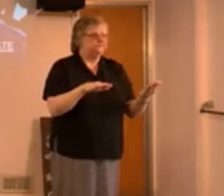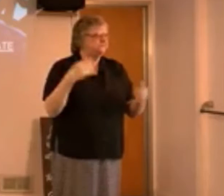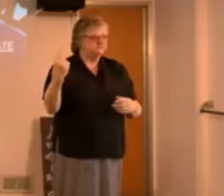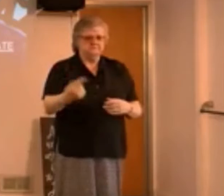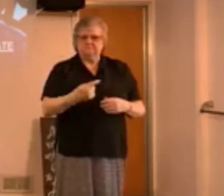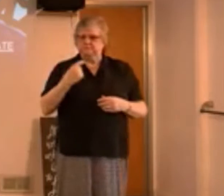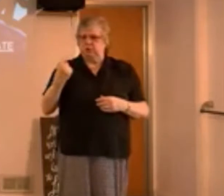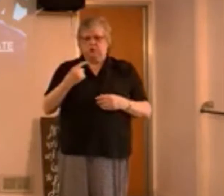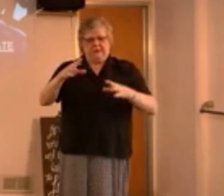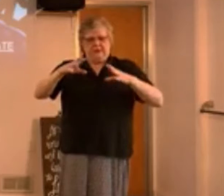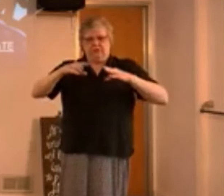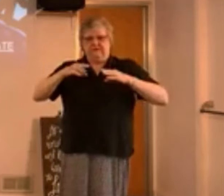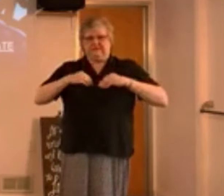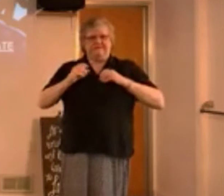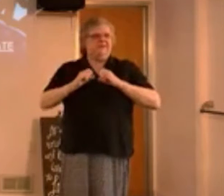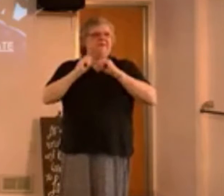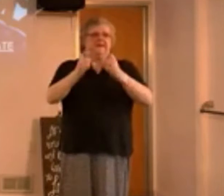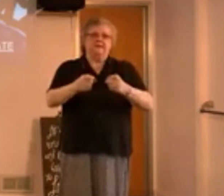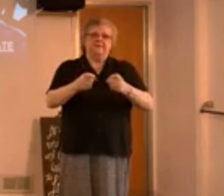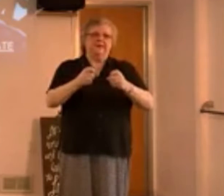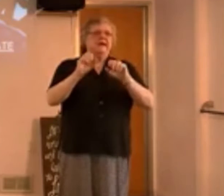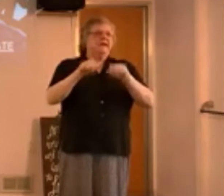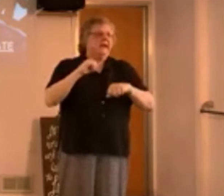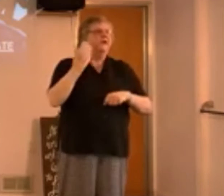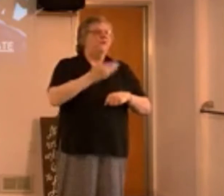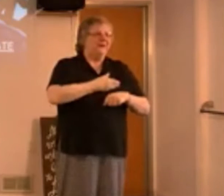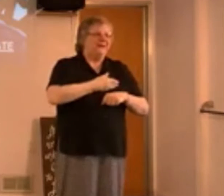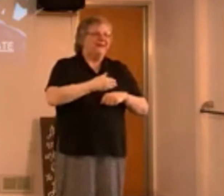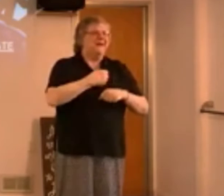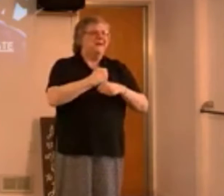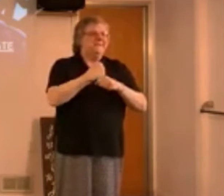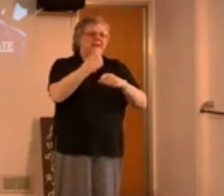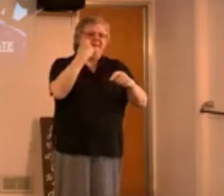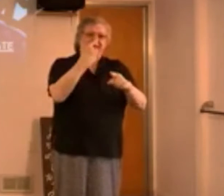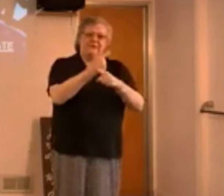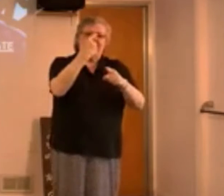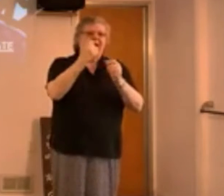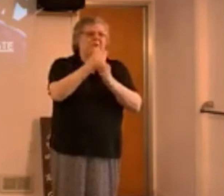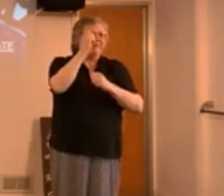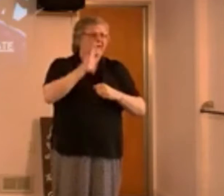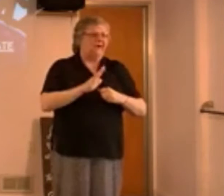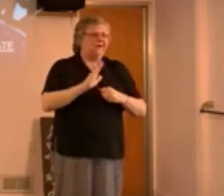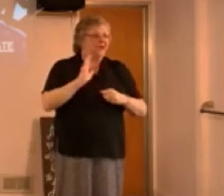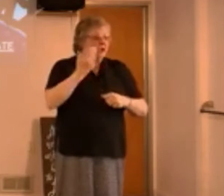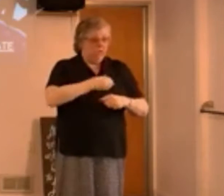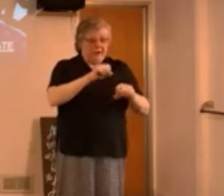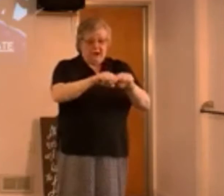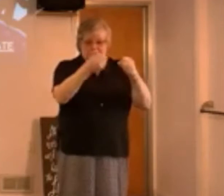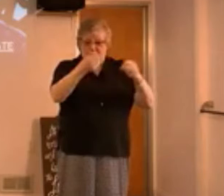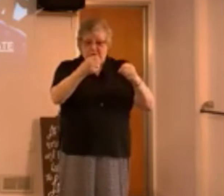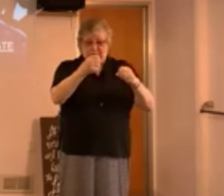in receiving this gift can we be restored. I am broken, the world is